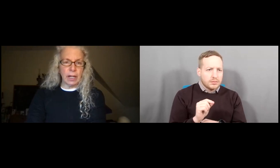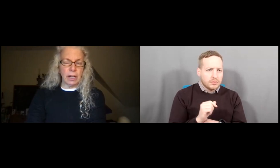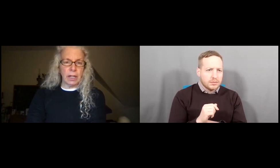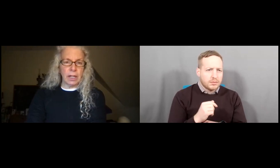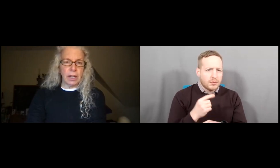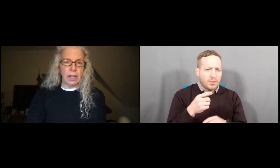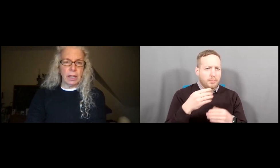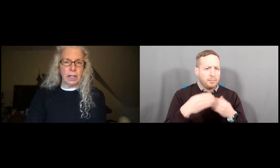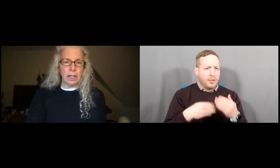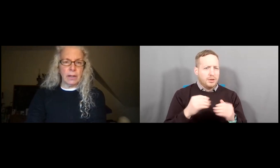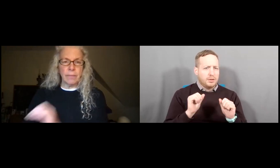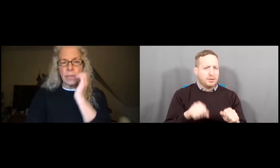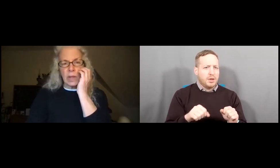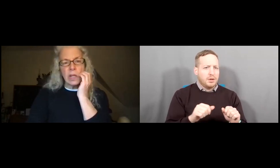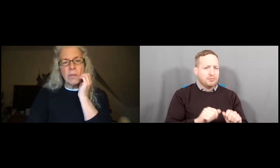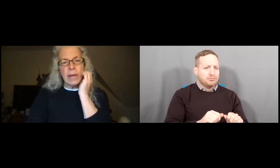2020.